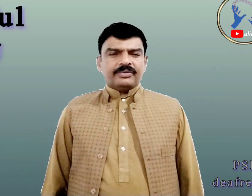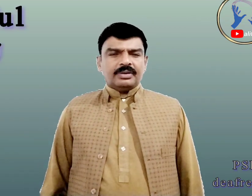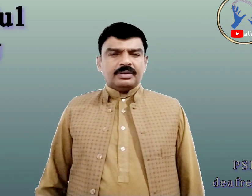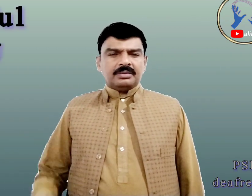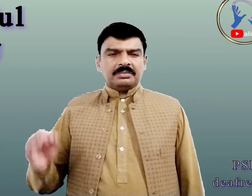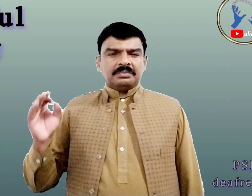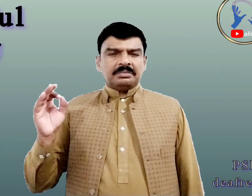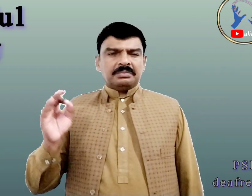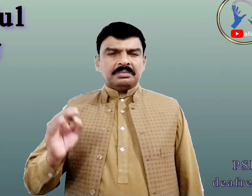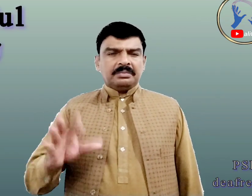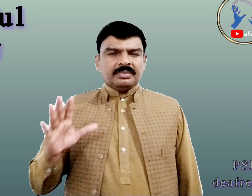harmful,